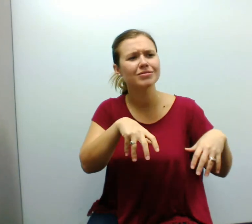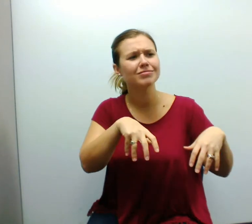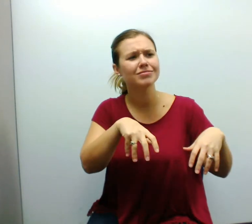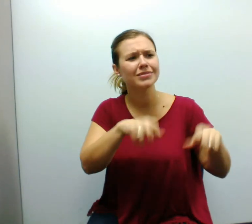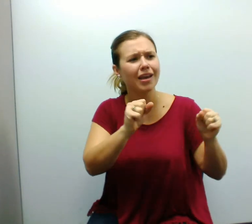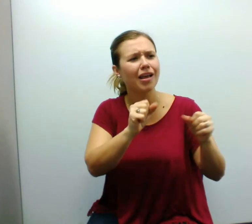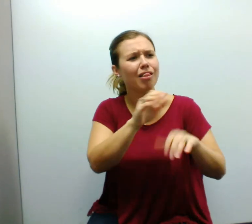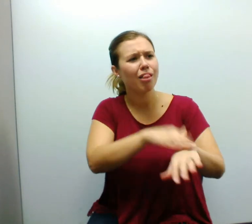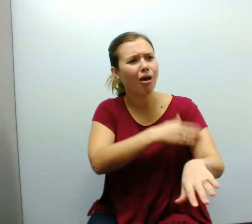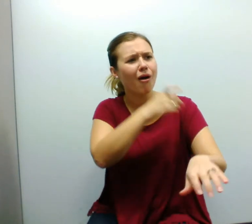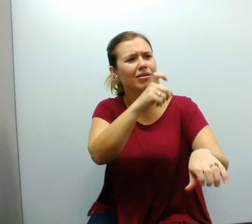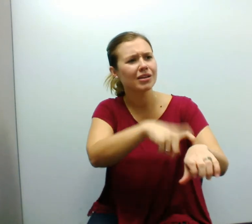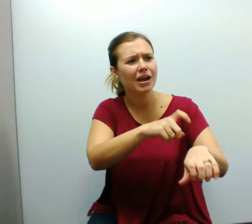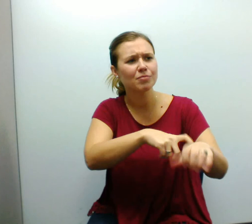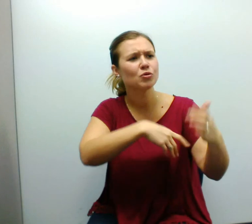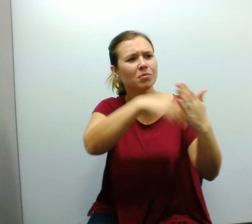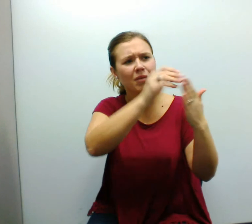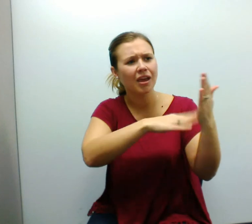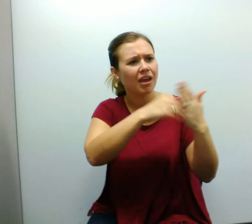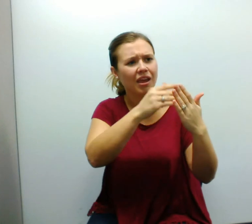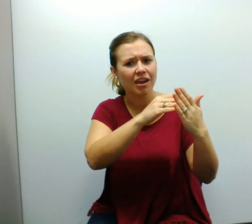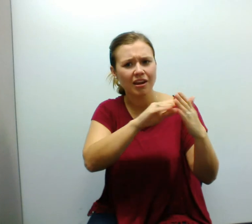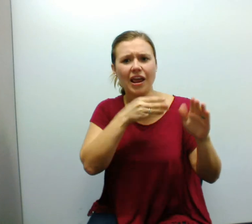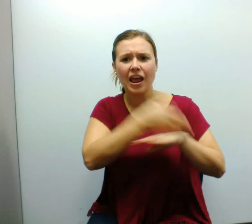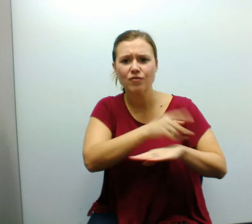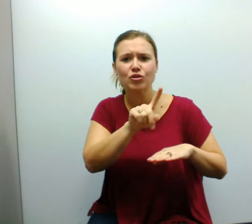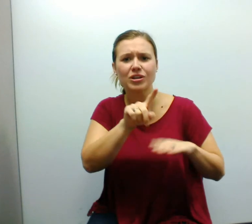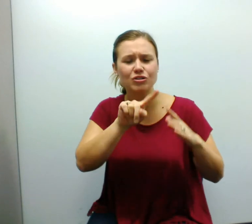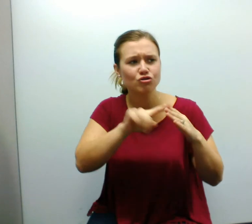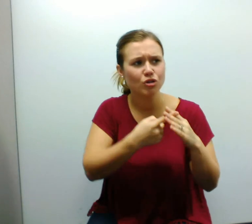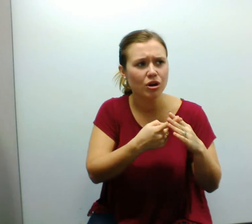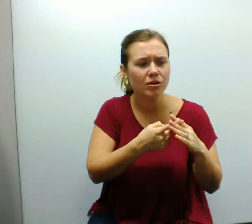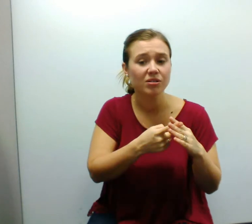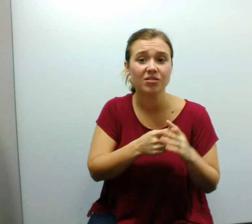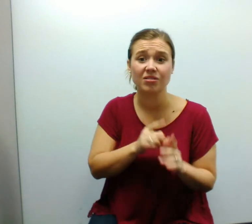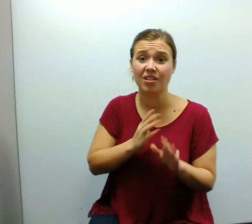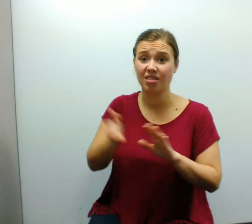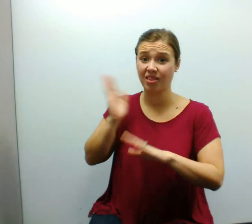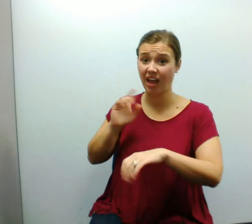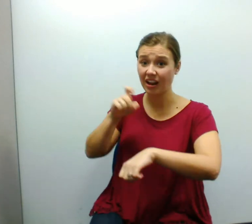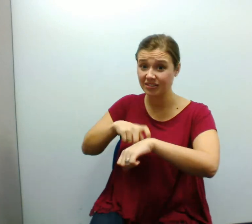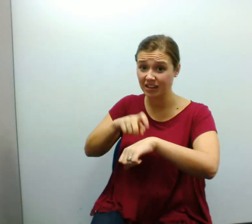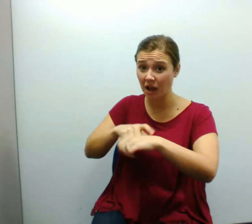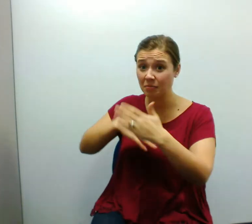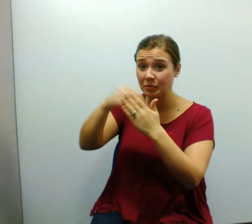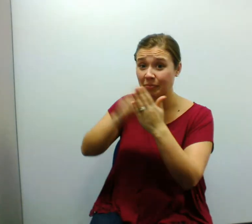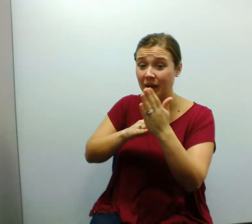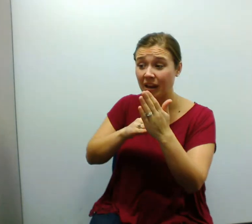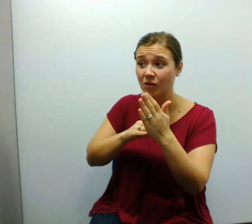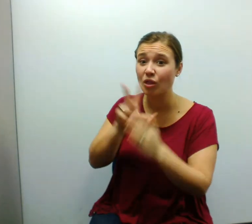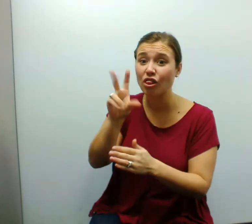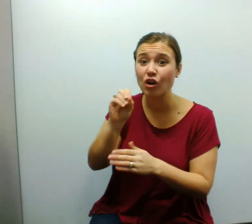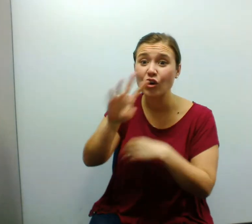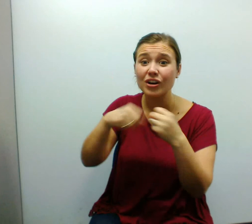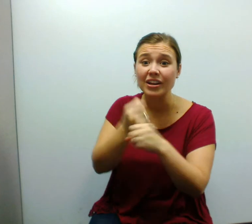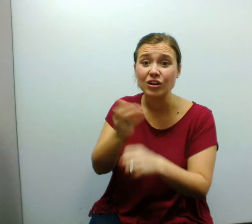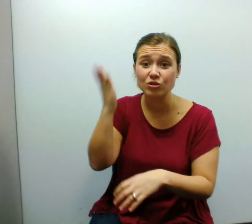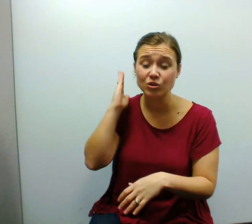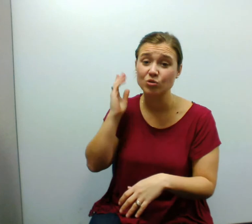started. The house was last painted 30 years ago, so it really needs it. The painting